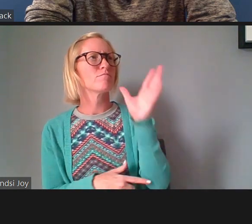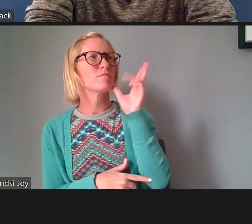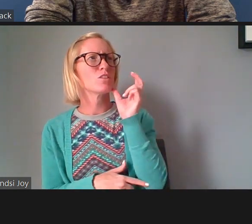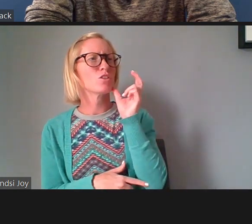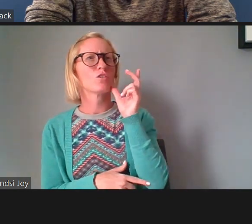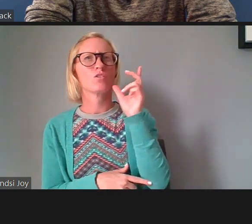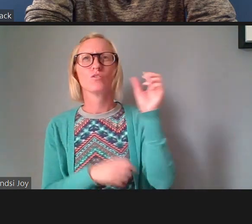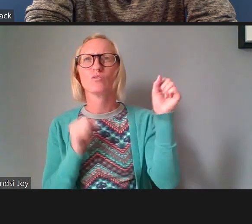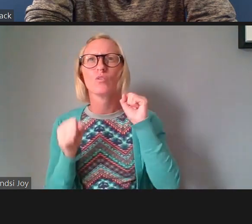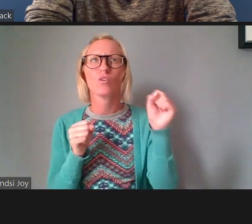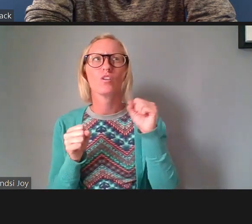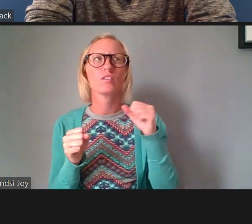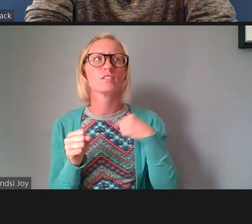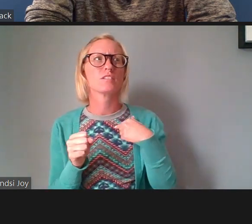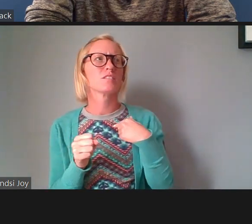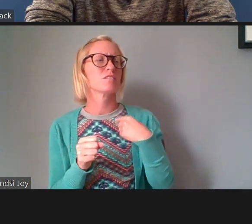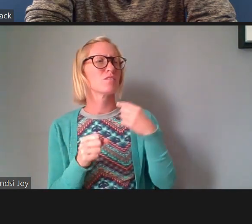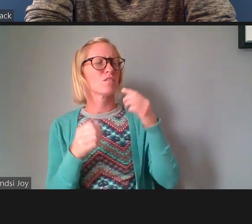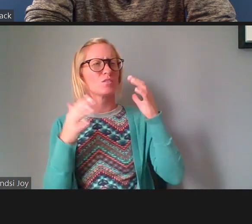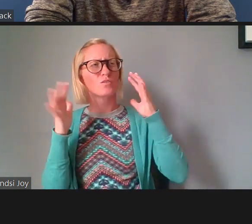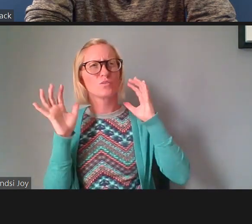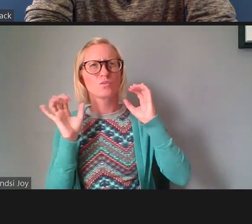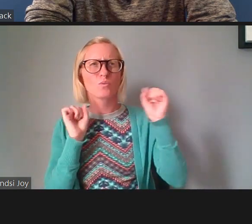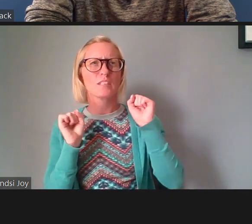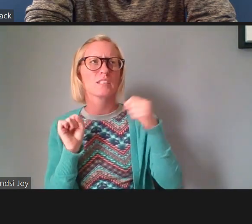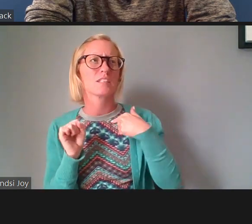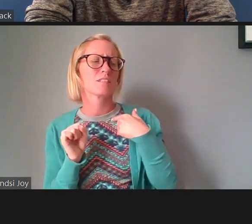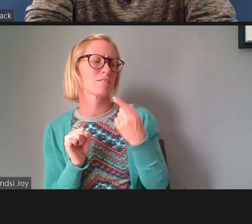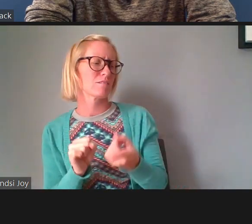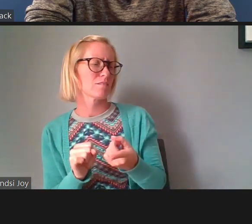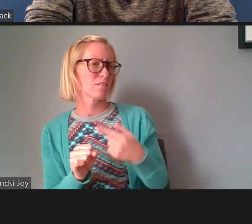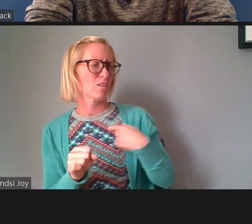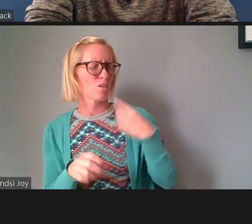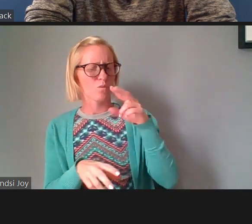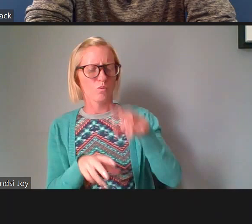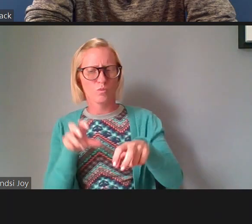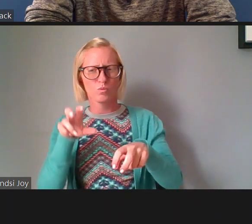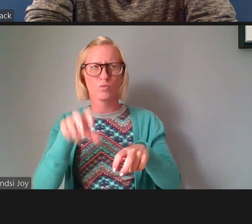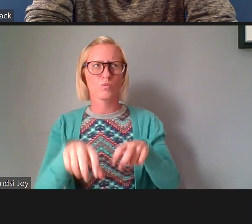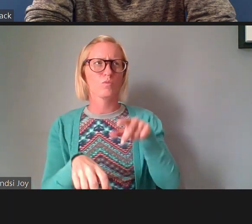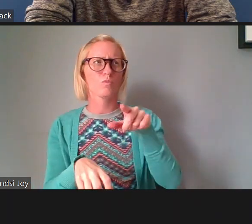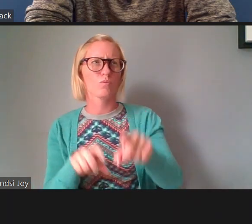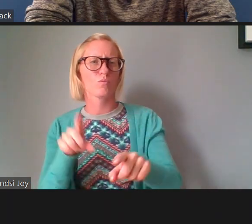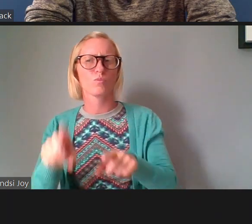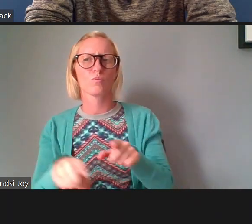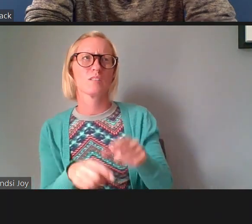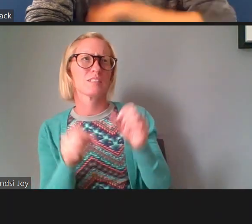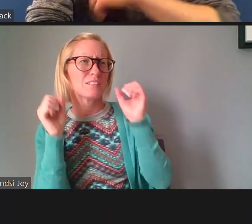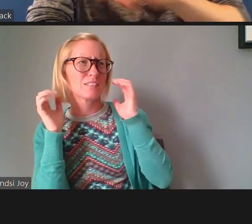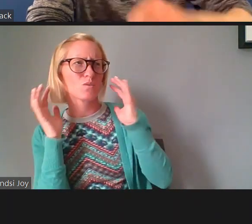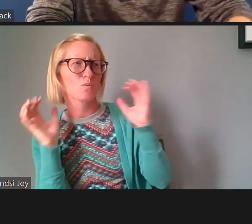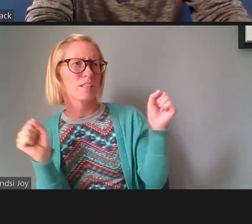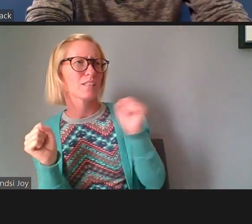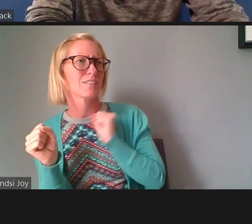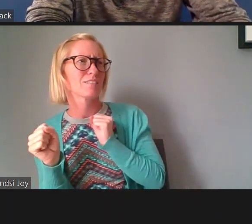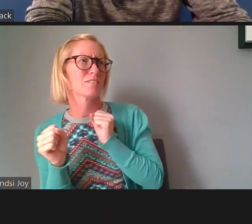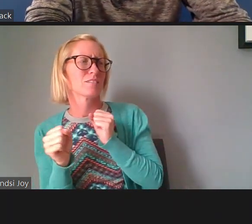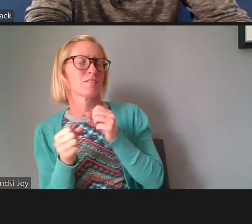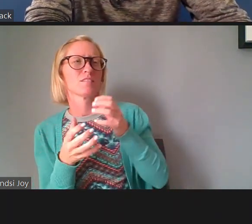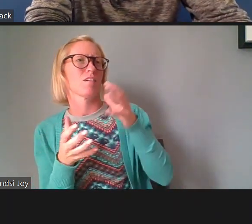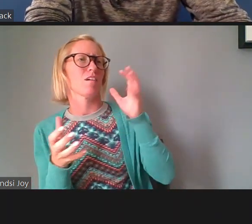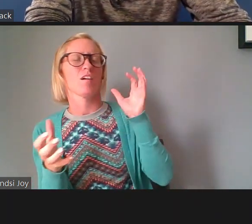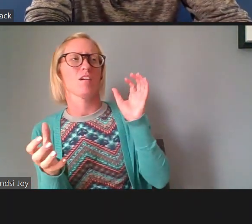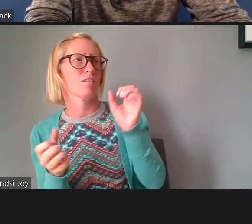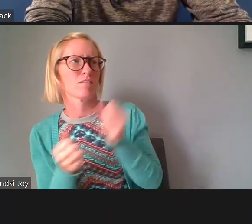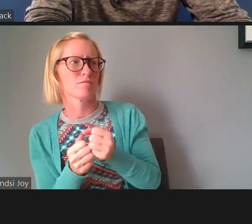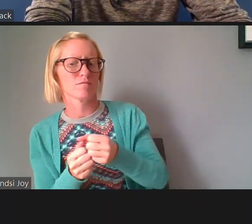the hard strike of hoofs on a path. As they pushed forward, the squeaking increased till it became a frenzy. They found a